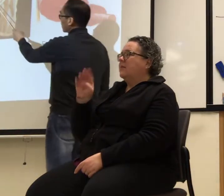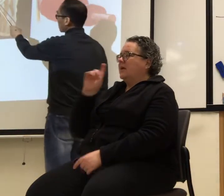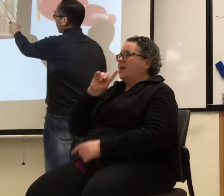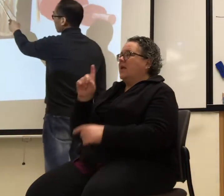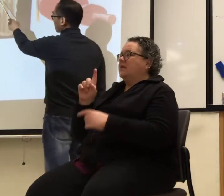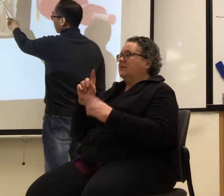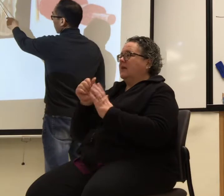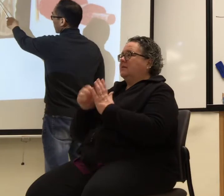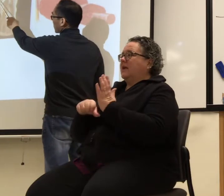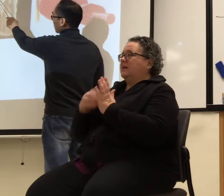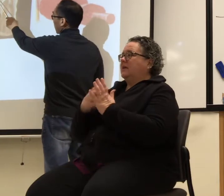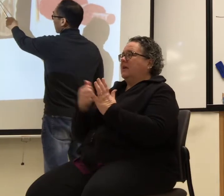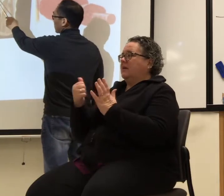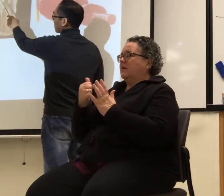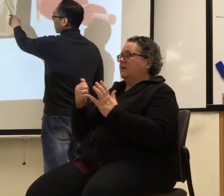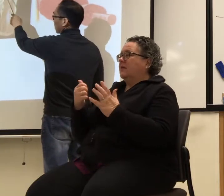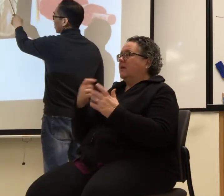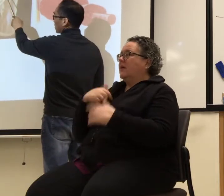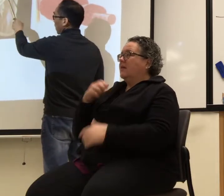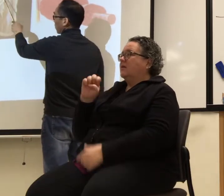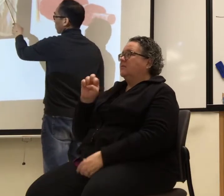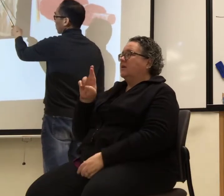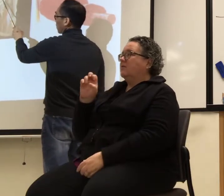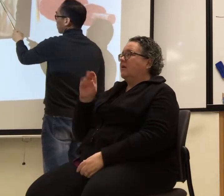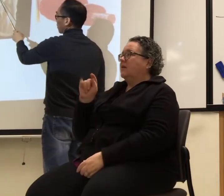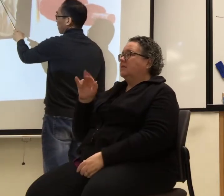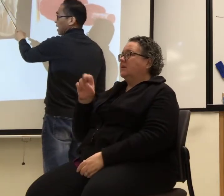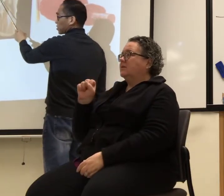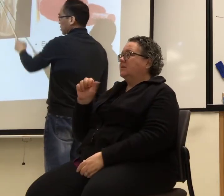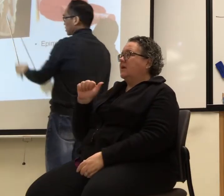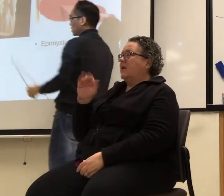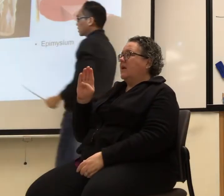Or on this side, there's the rectus abdominis, but here it's covered with